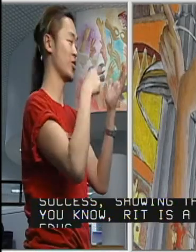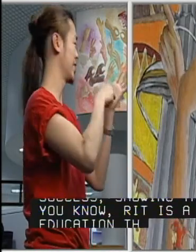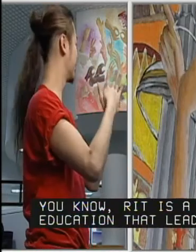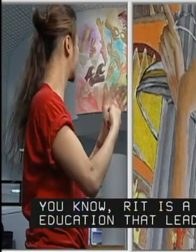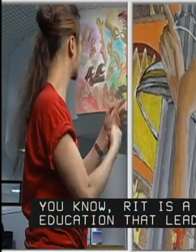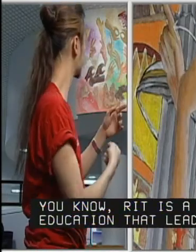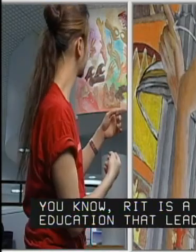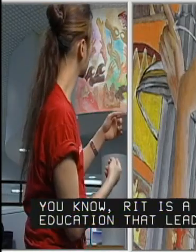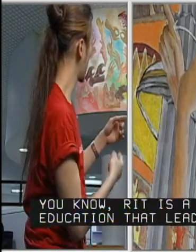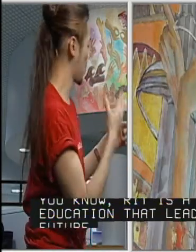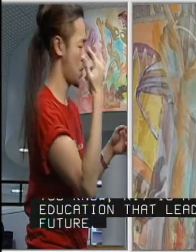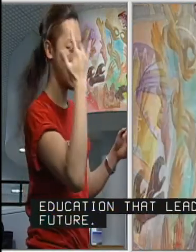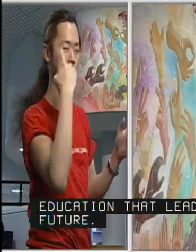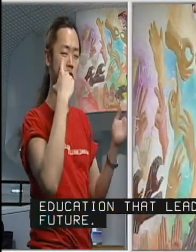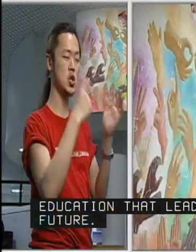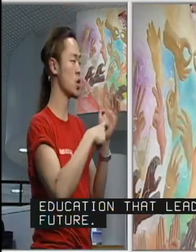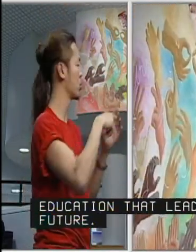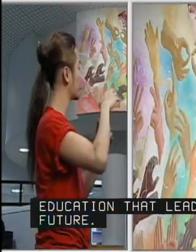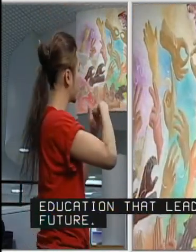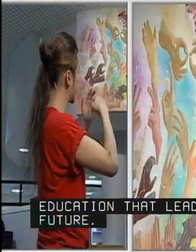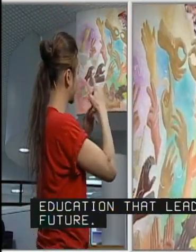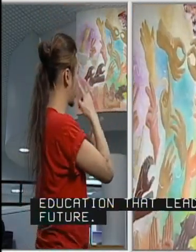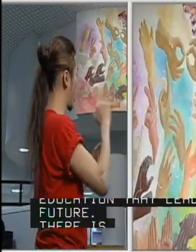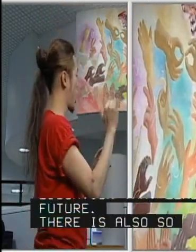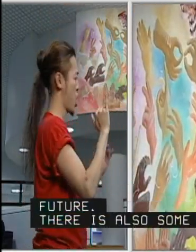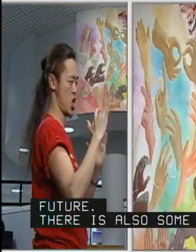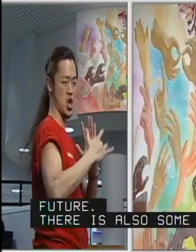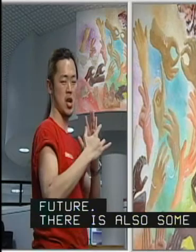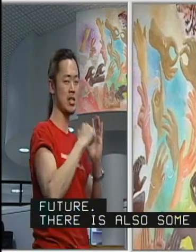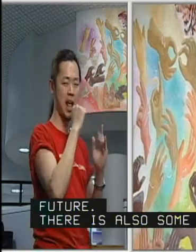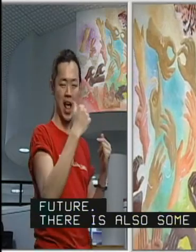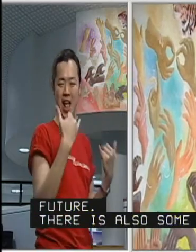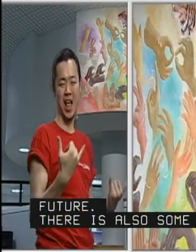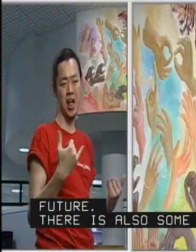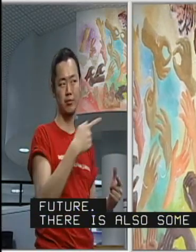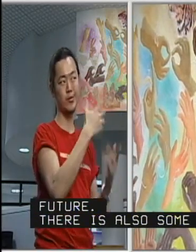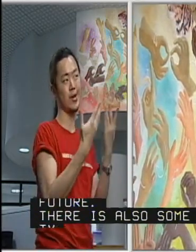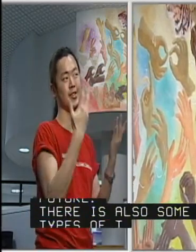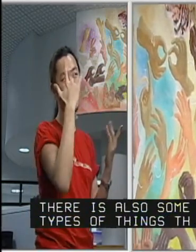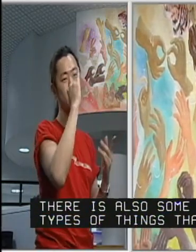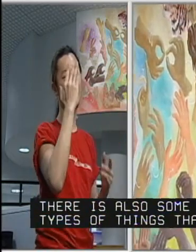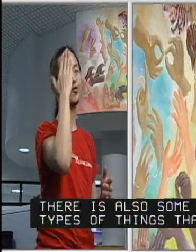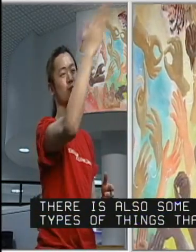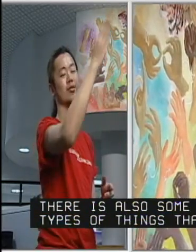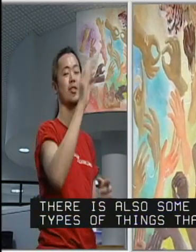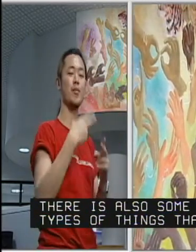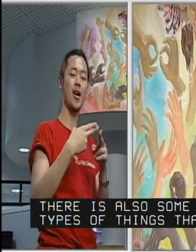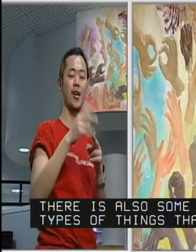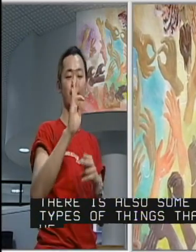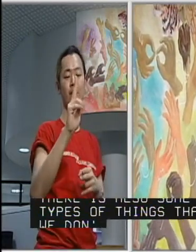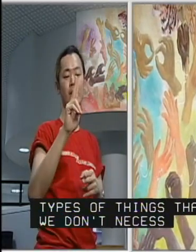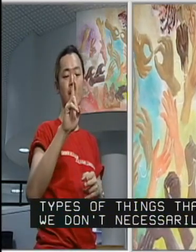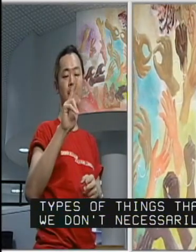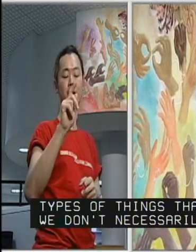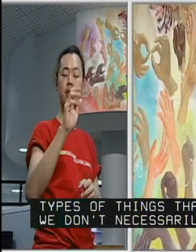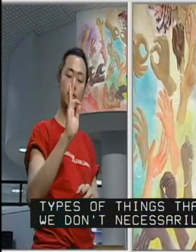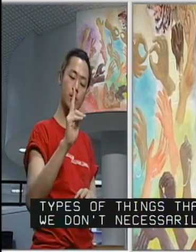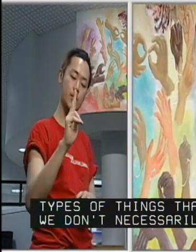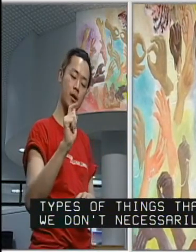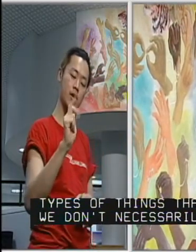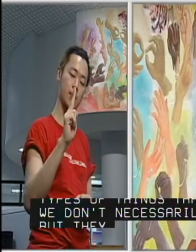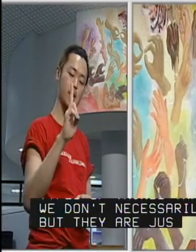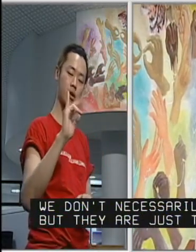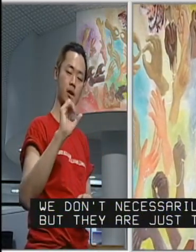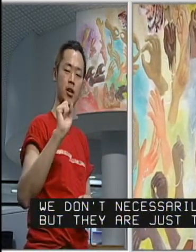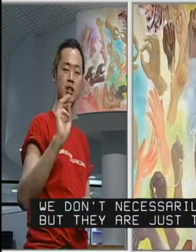of education that leads on to your future. There's also some futuristic types of things that, we don't necessarily have